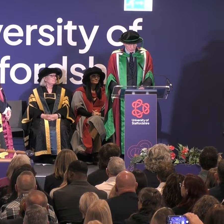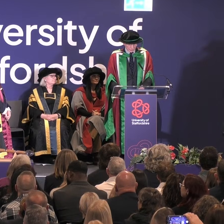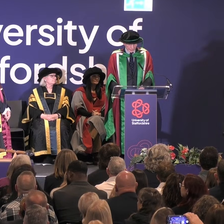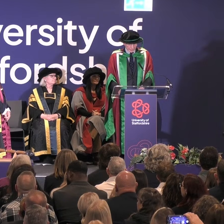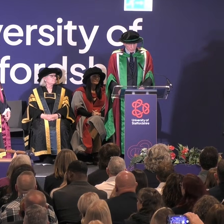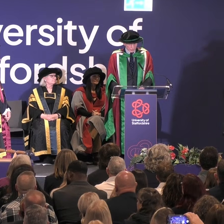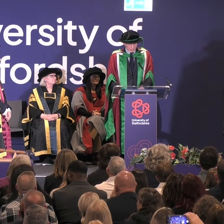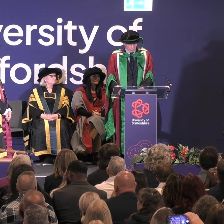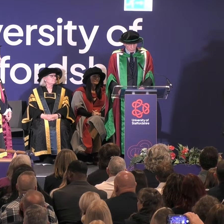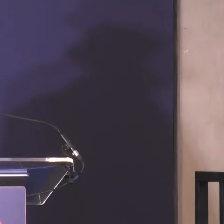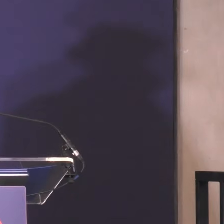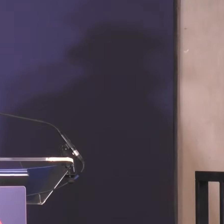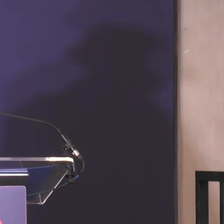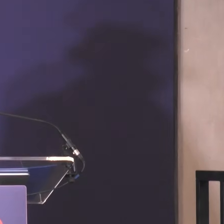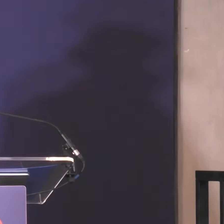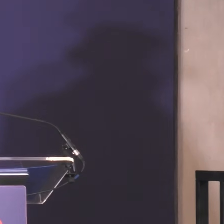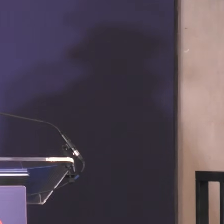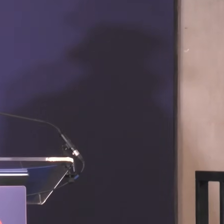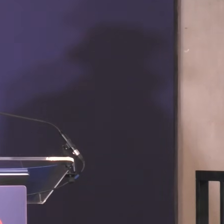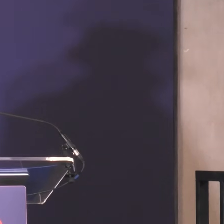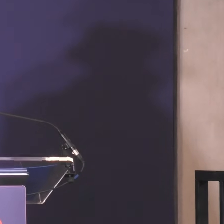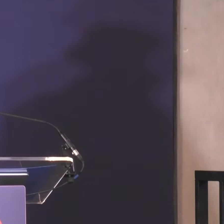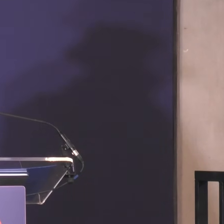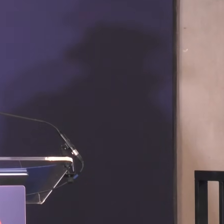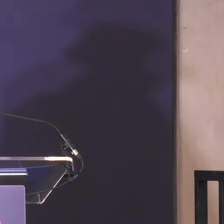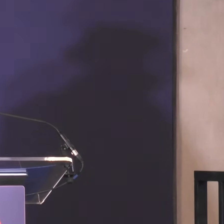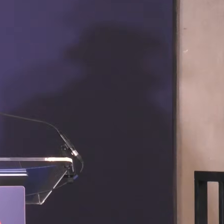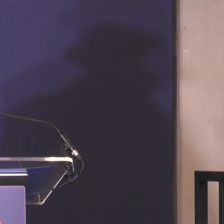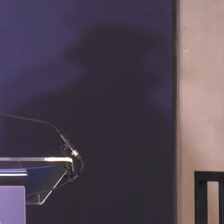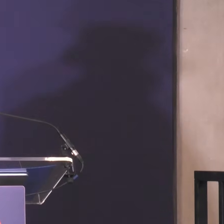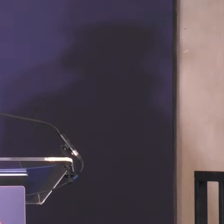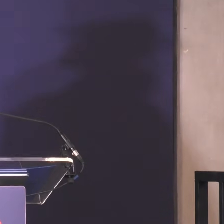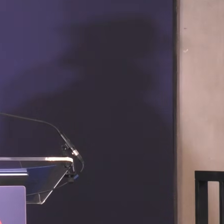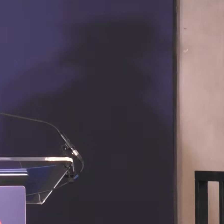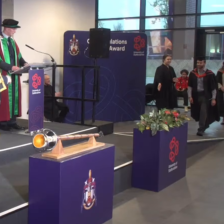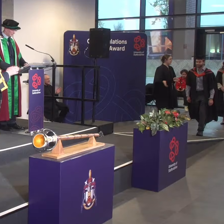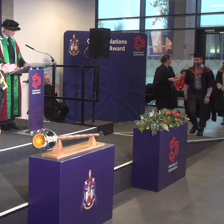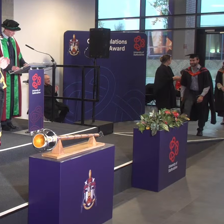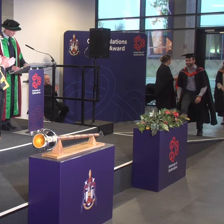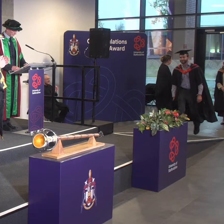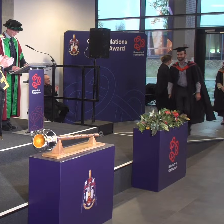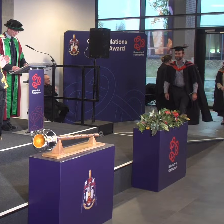Master's degree in Transorganisational Crime, Robin Teresio.